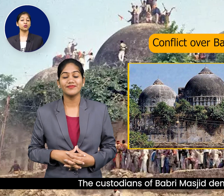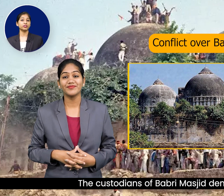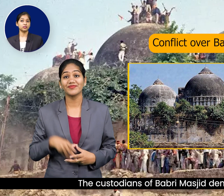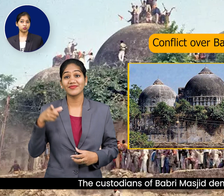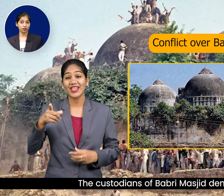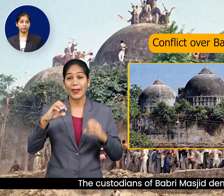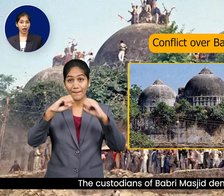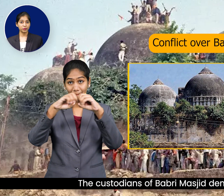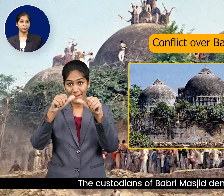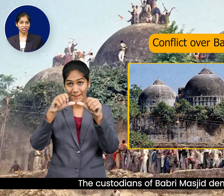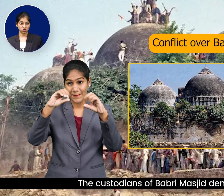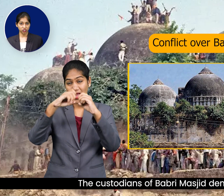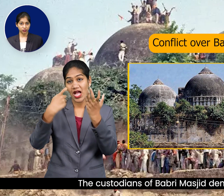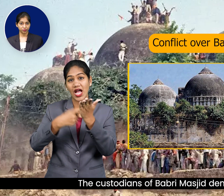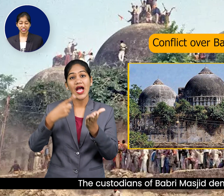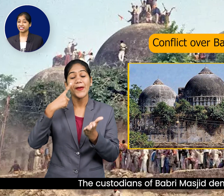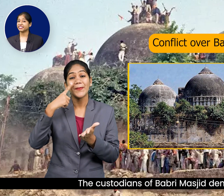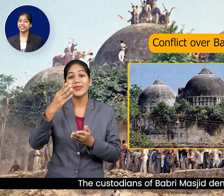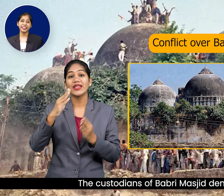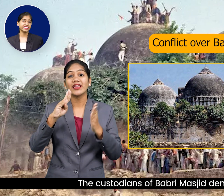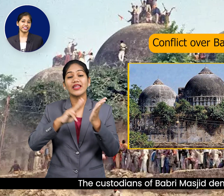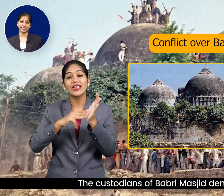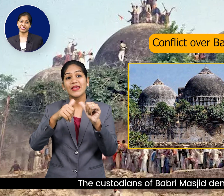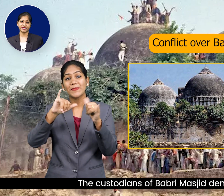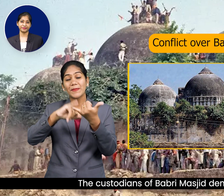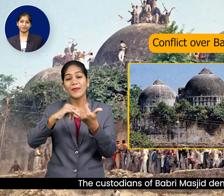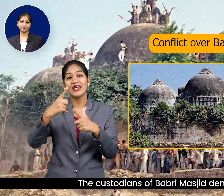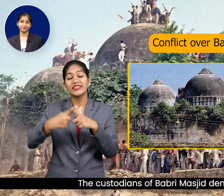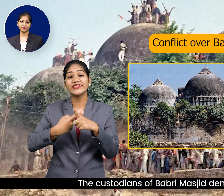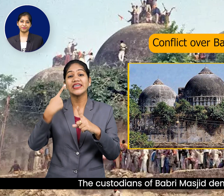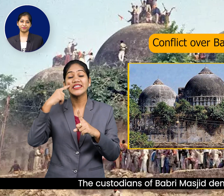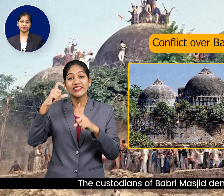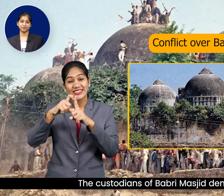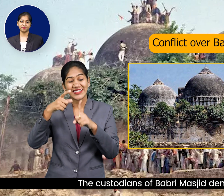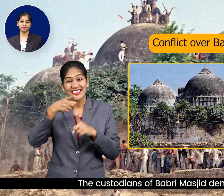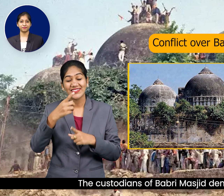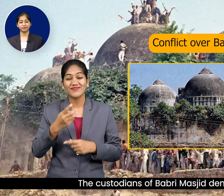The custodians of Babri Masjid denied this,